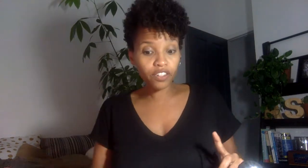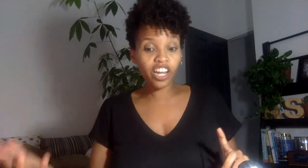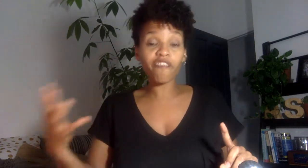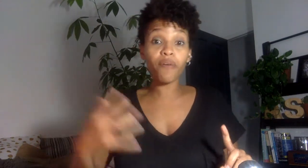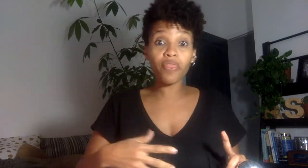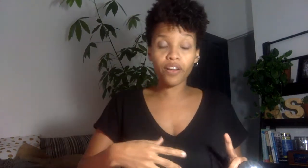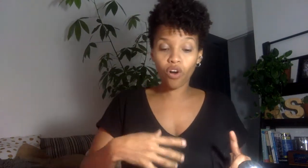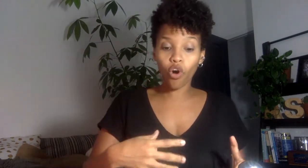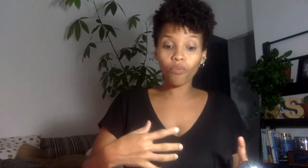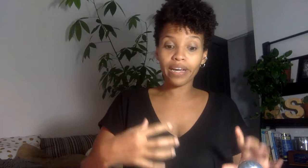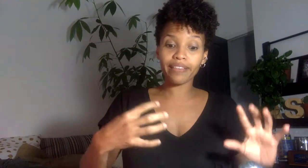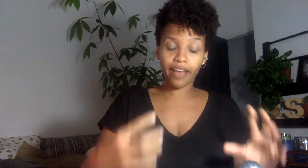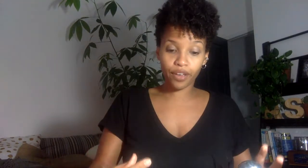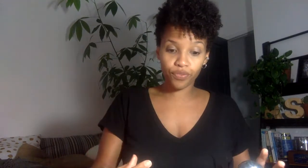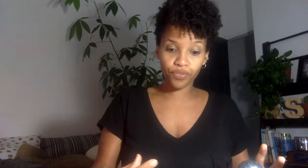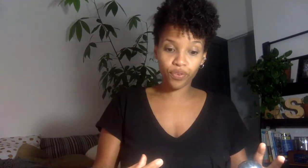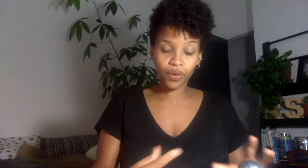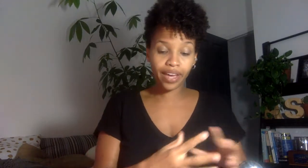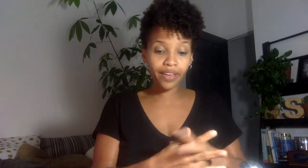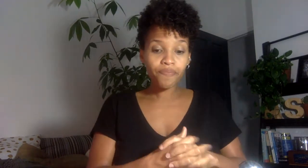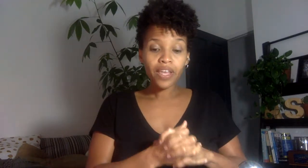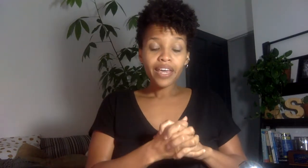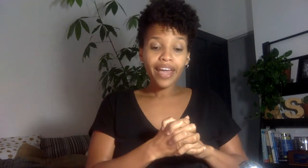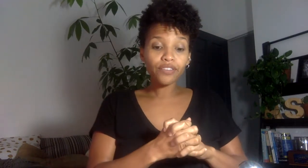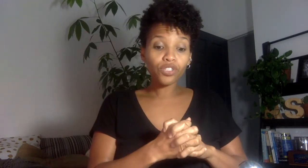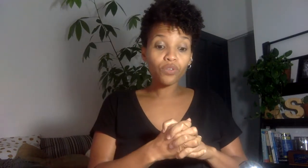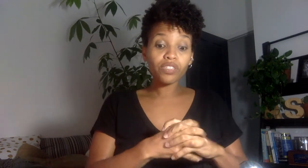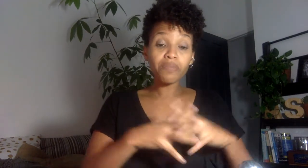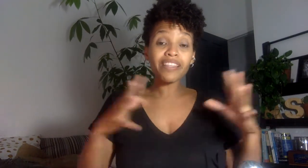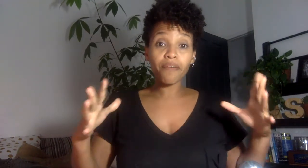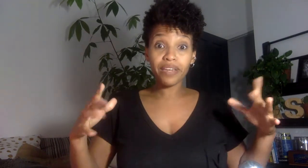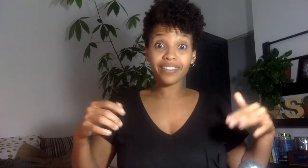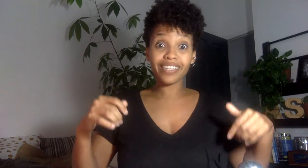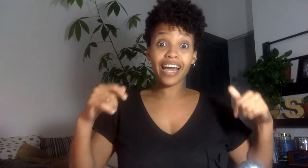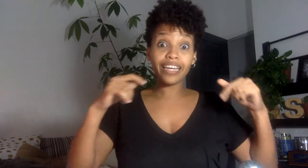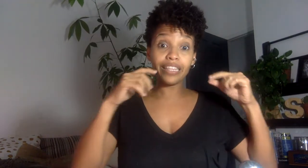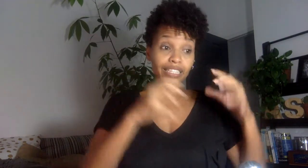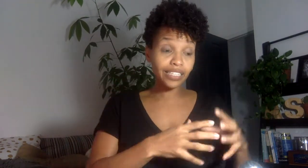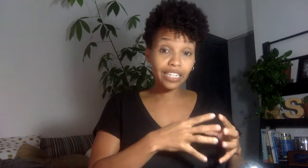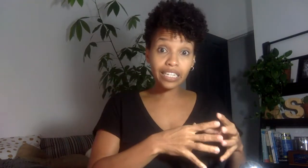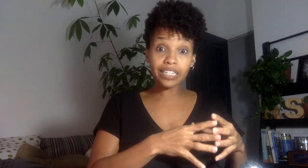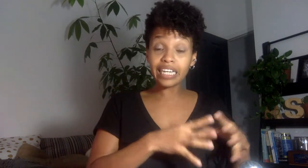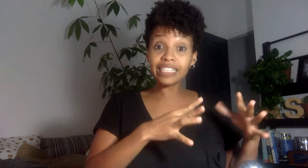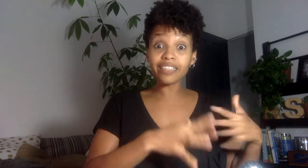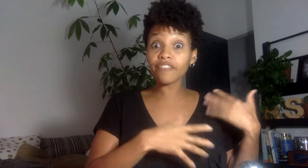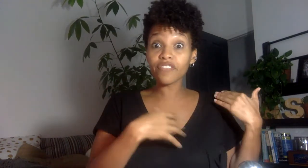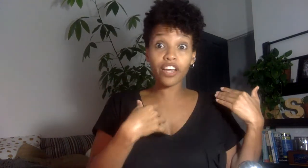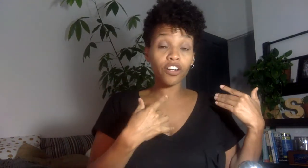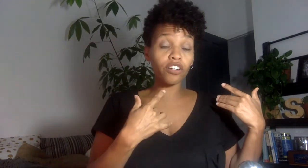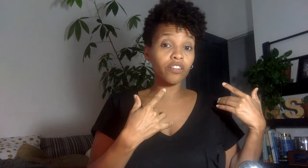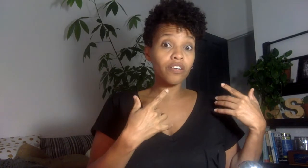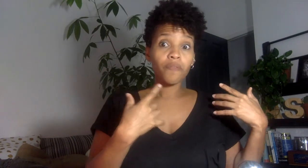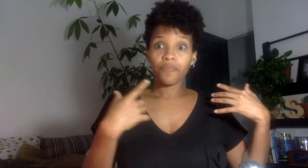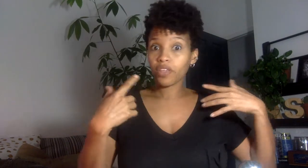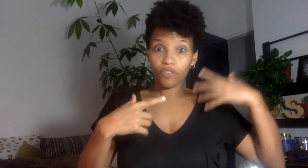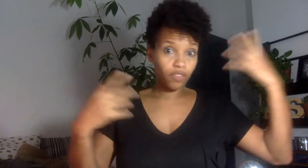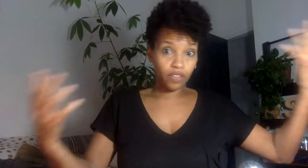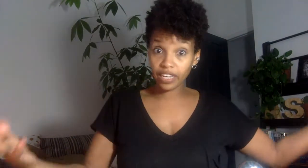I've been there all my life. Okay? And so to me, that means that at this city, he's lived there his